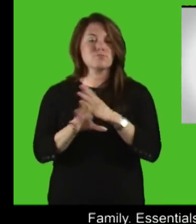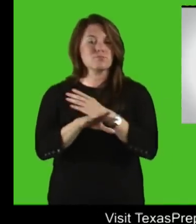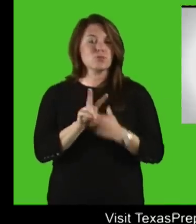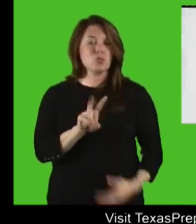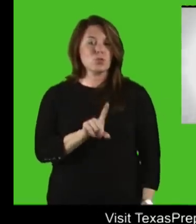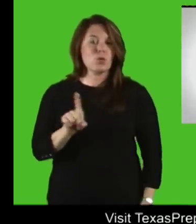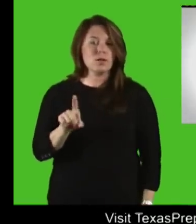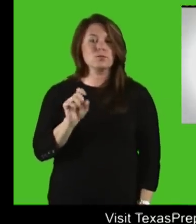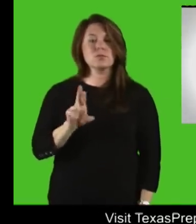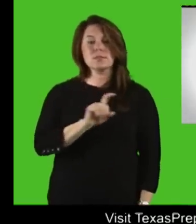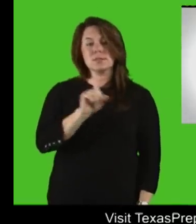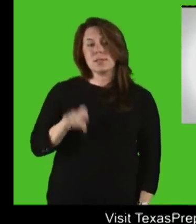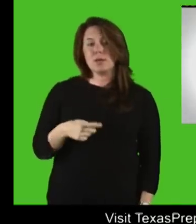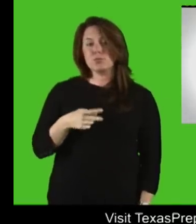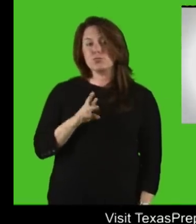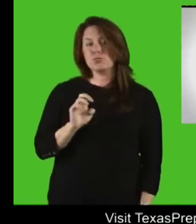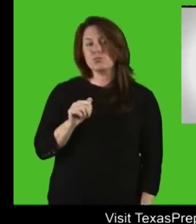ready.